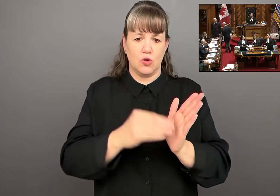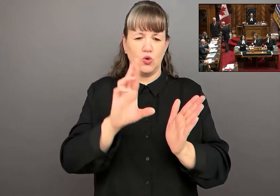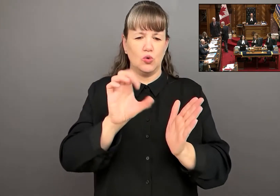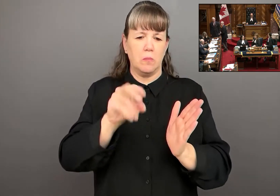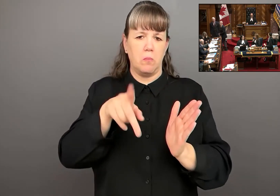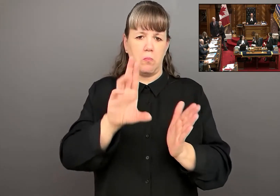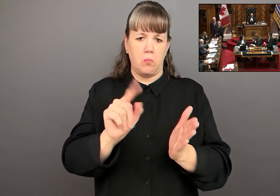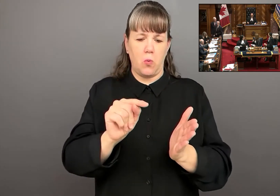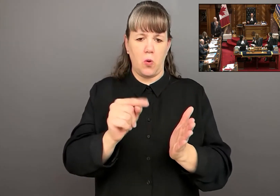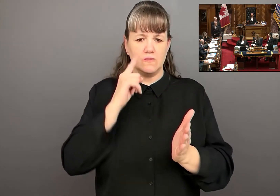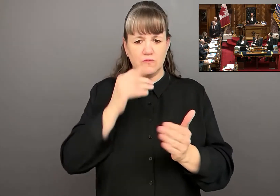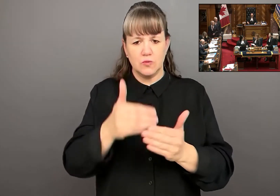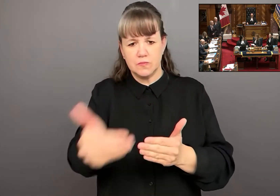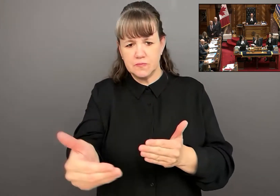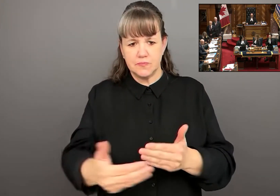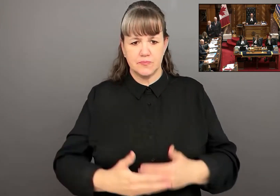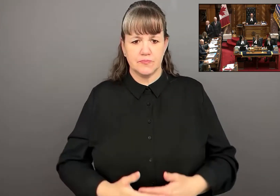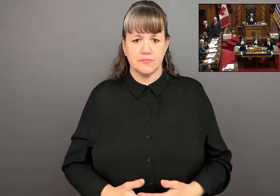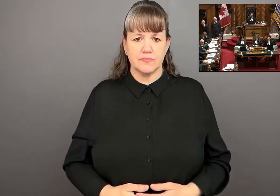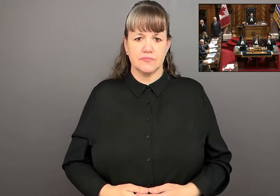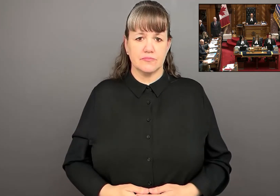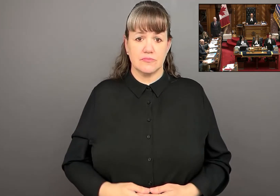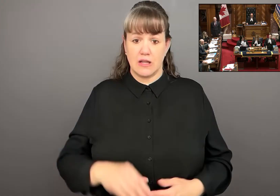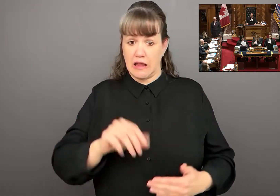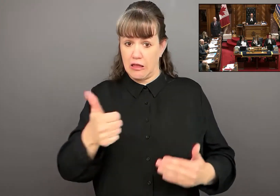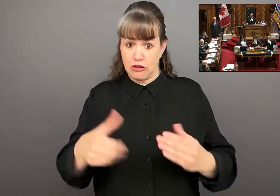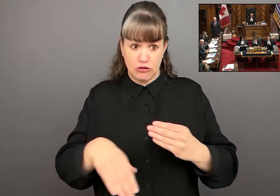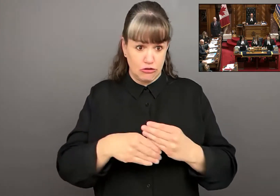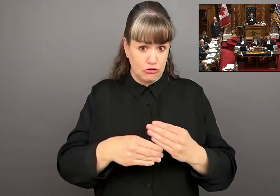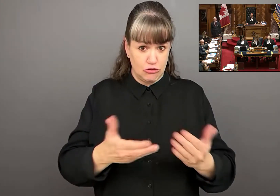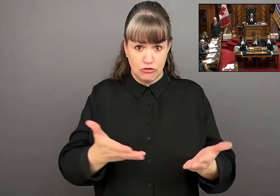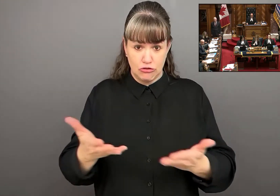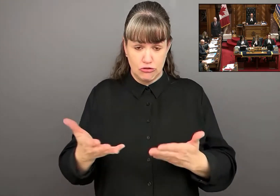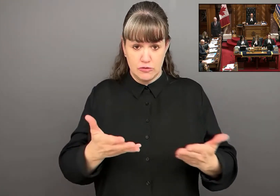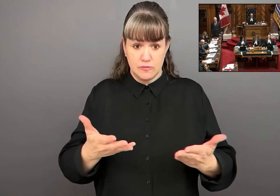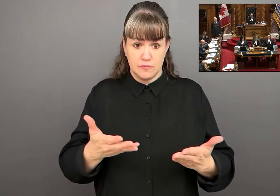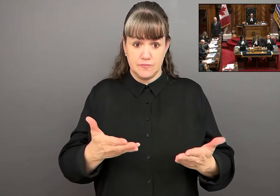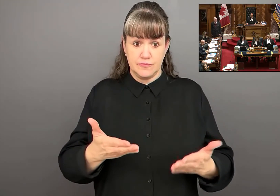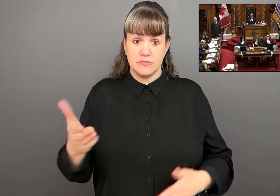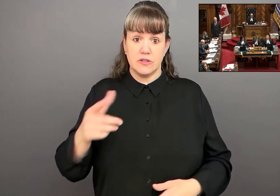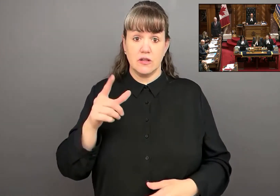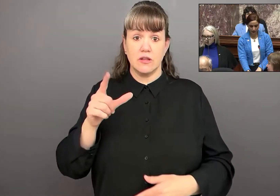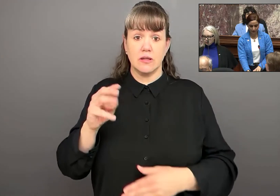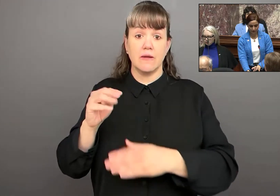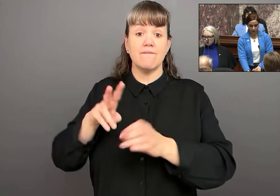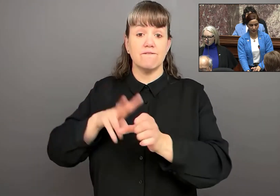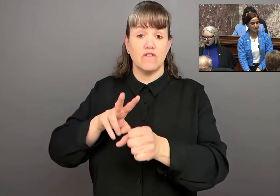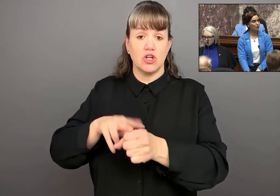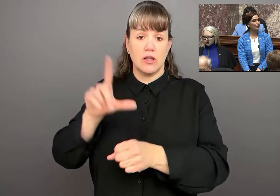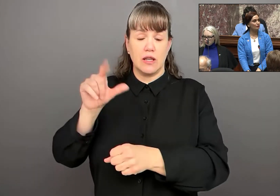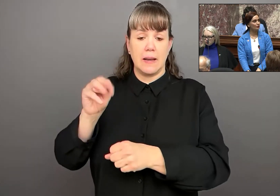Anybody else? Varna Lambi. Thank you, Honourable Speaker. I rise to